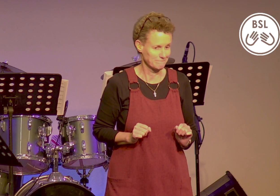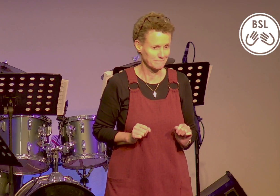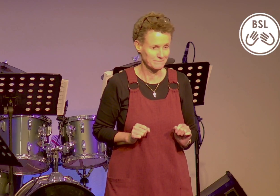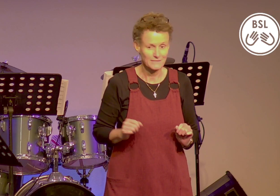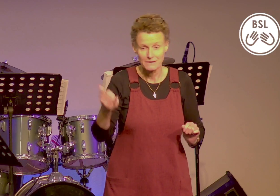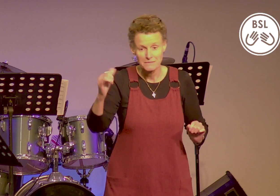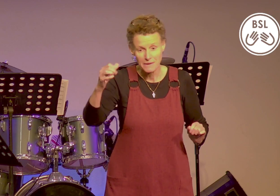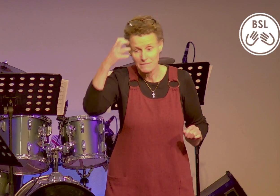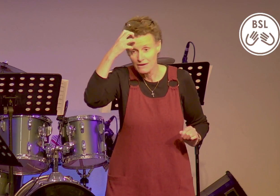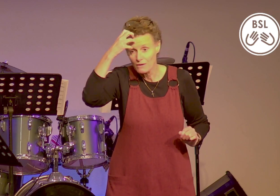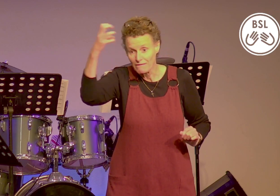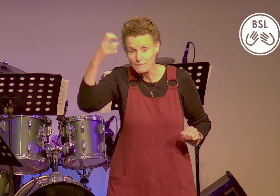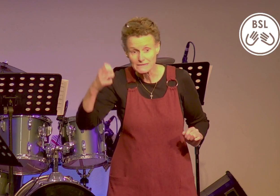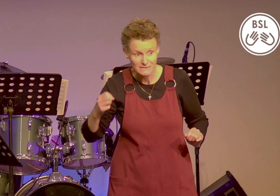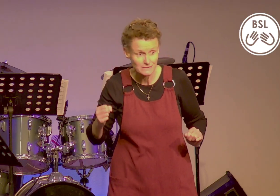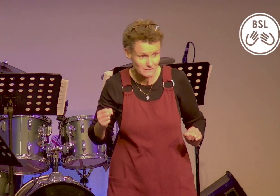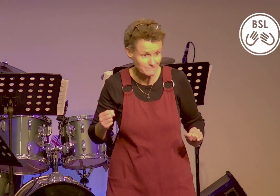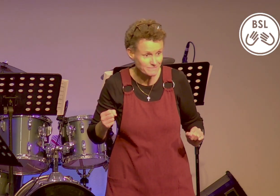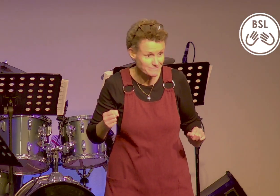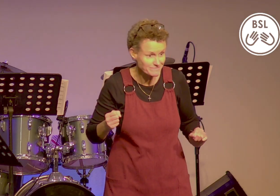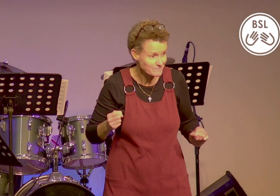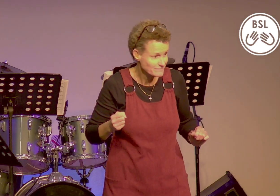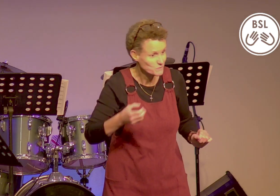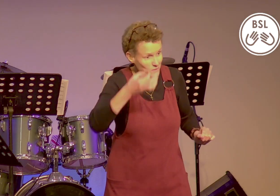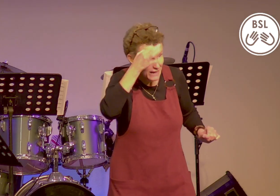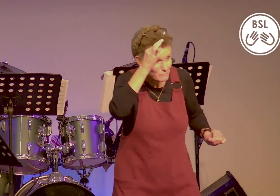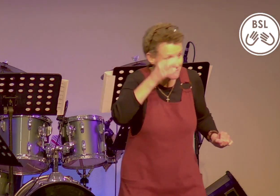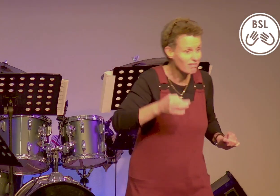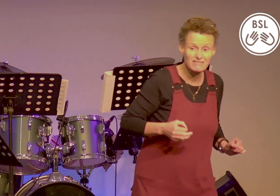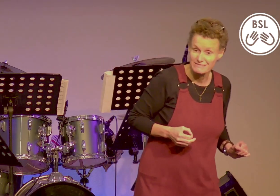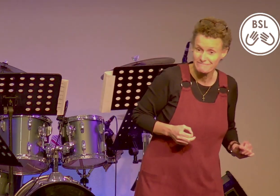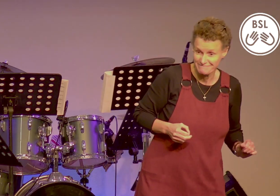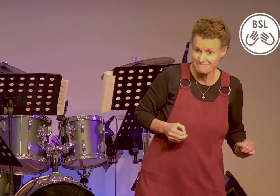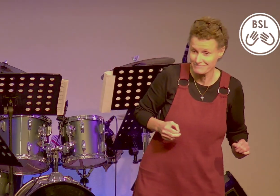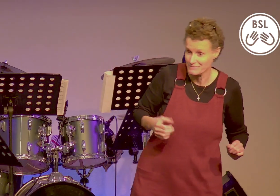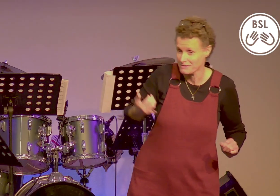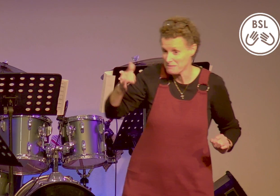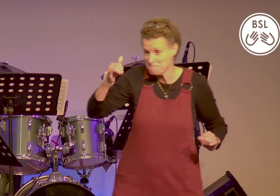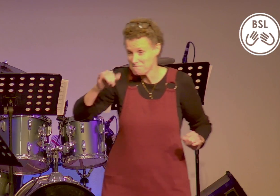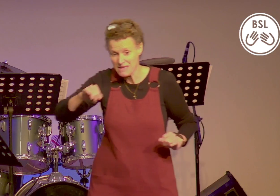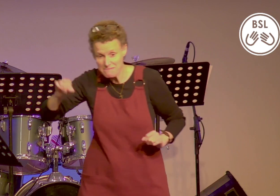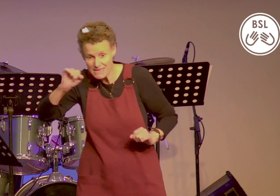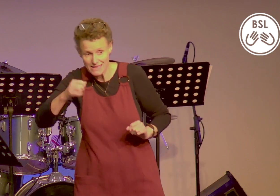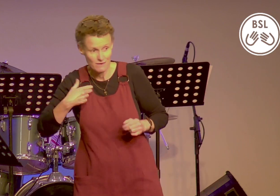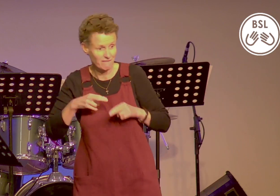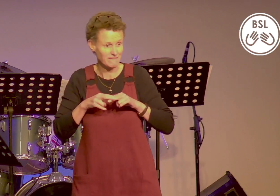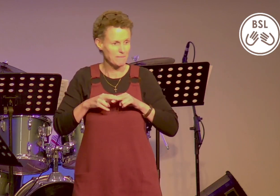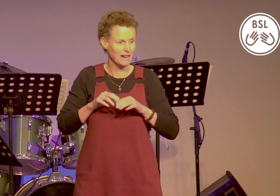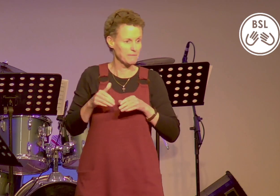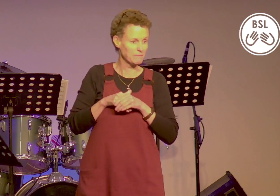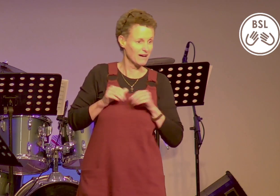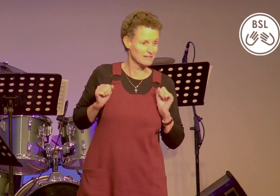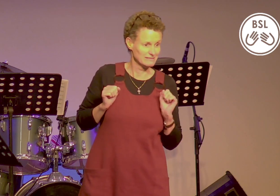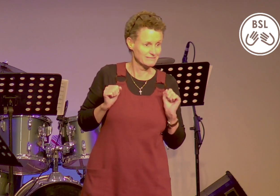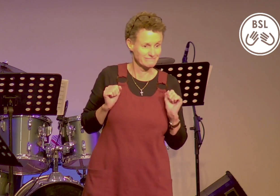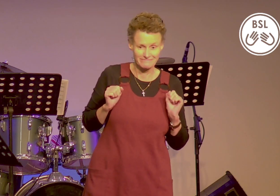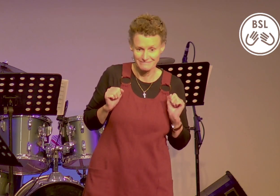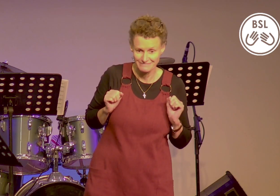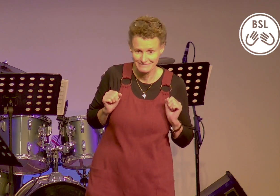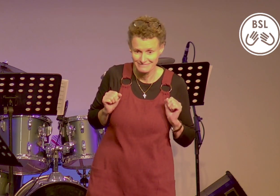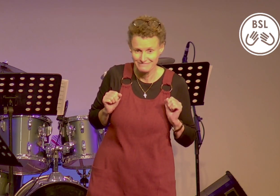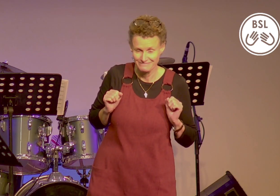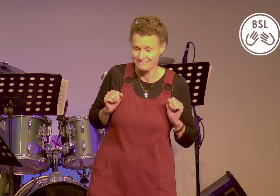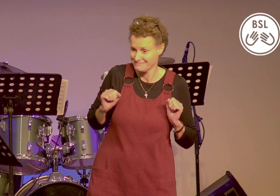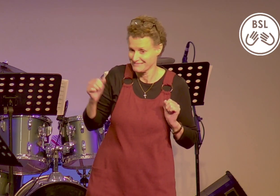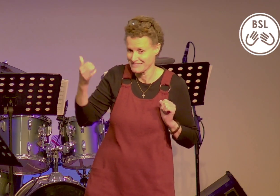blame. Maybe we blame the government or the council. Maybe we blame a family member.